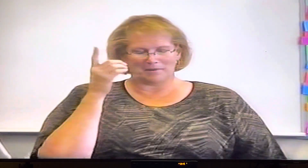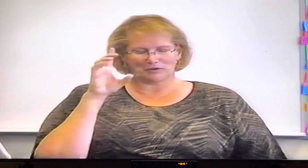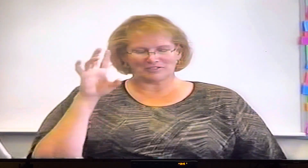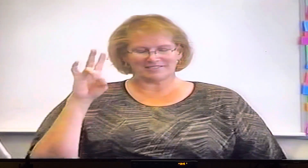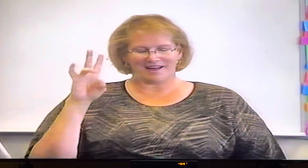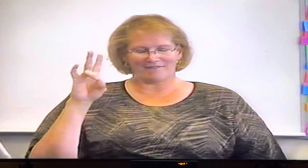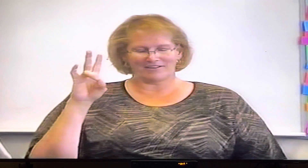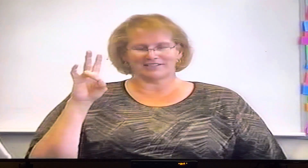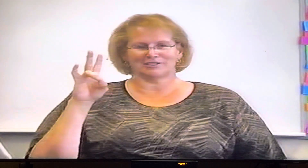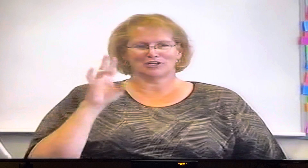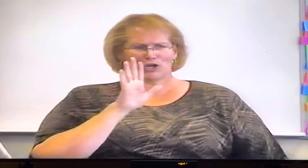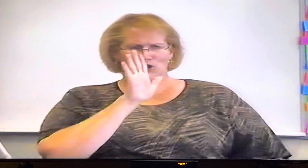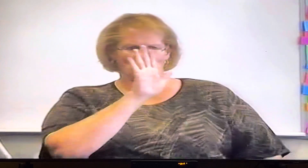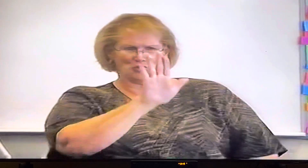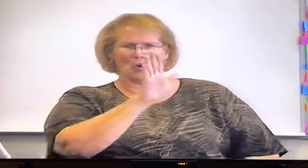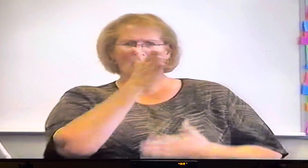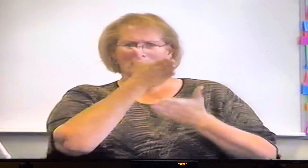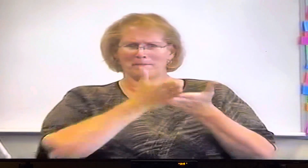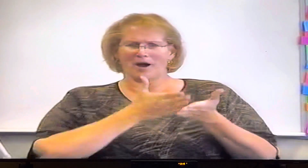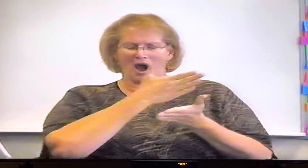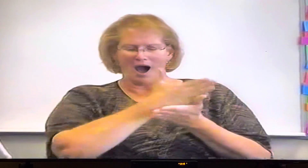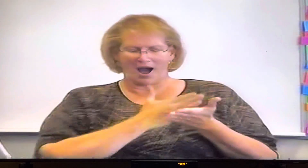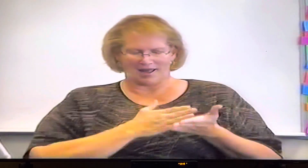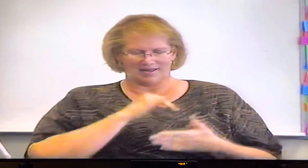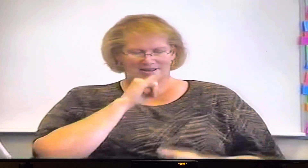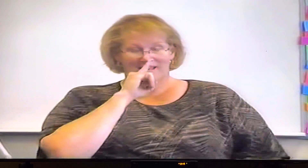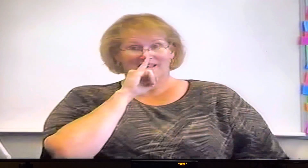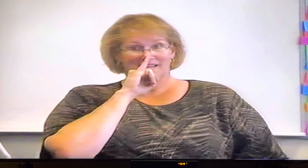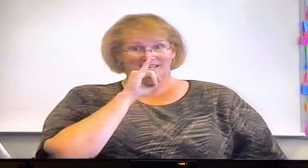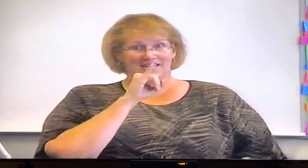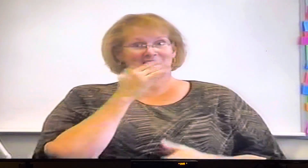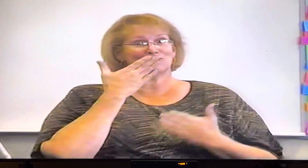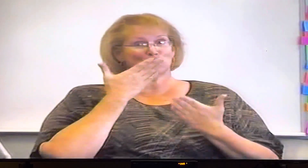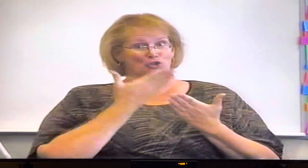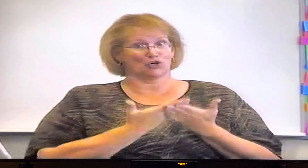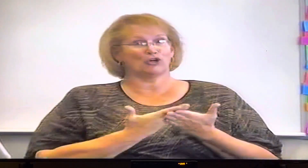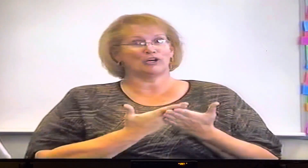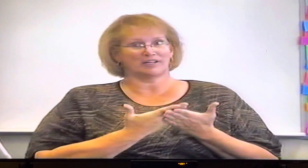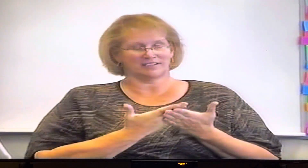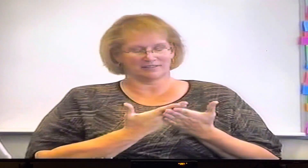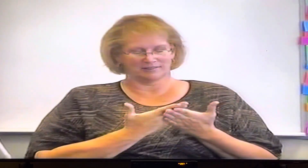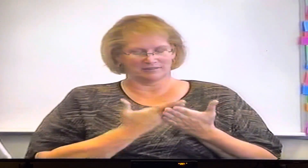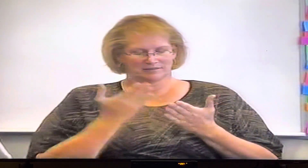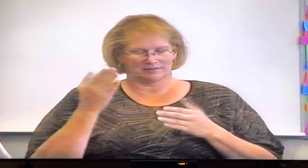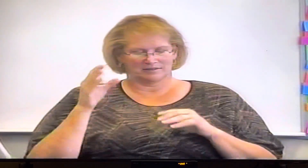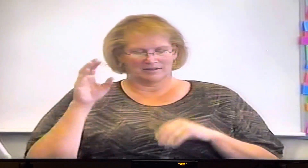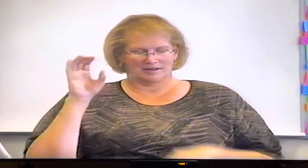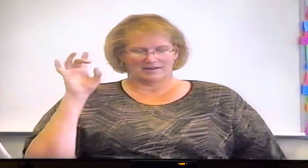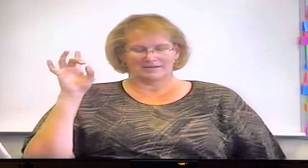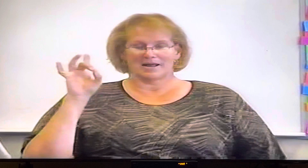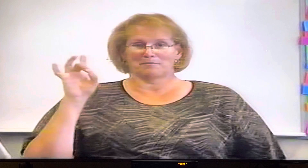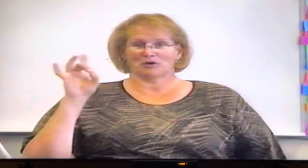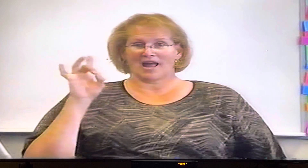Number 7, your pie is good. Number